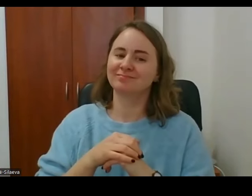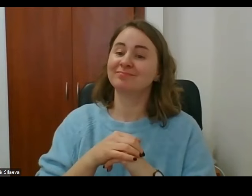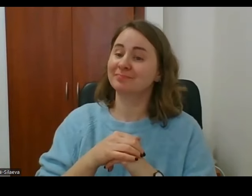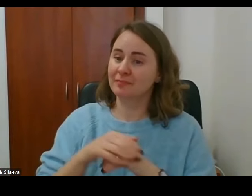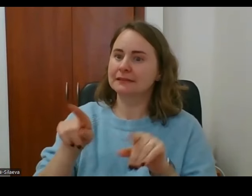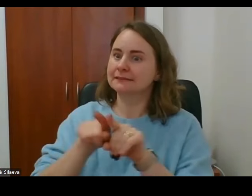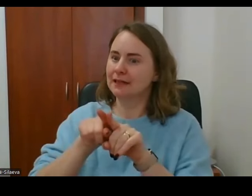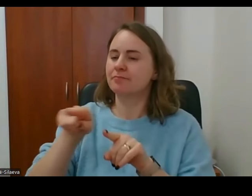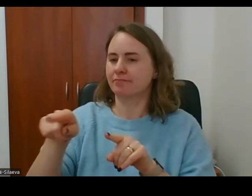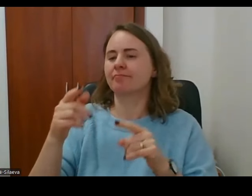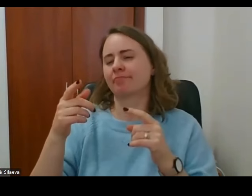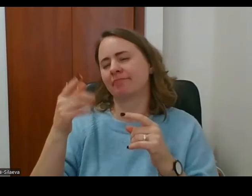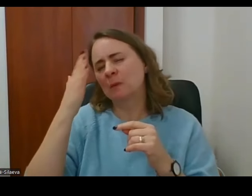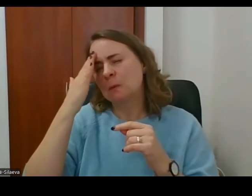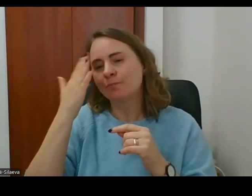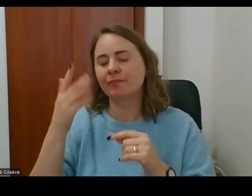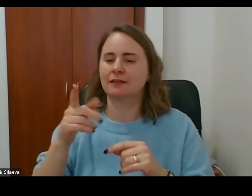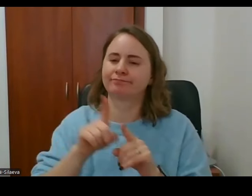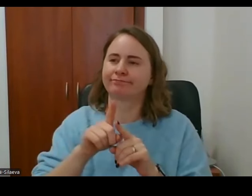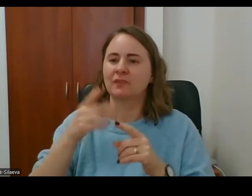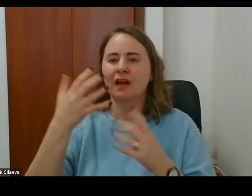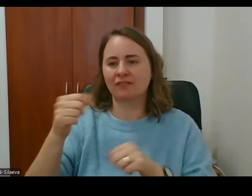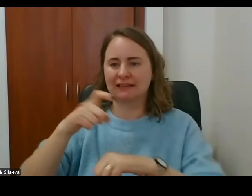to develop thinking.